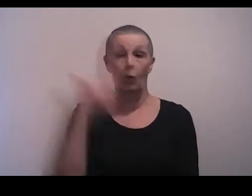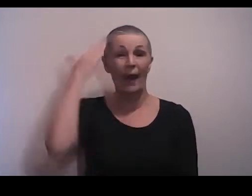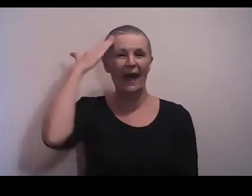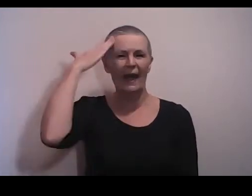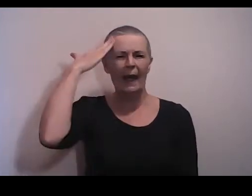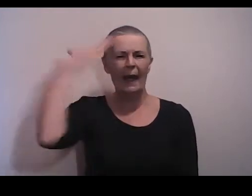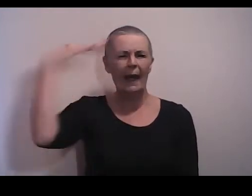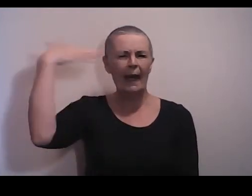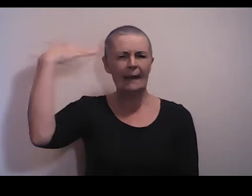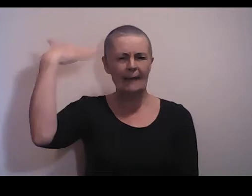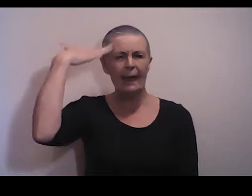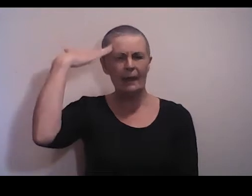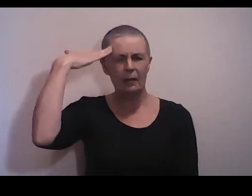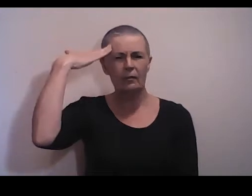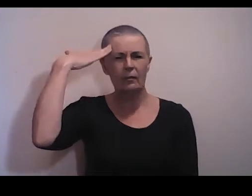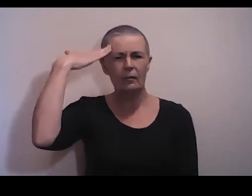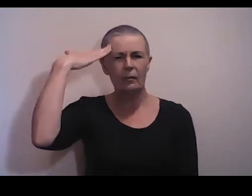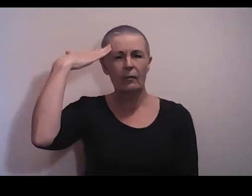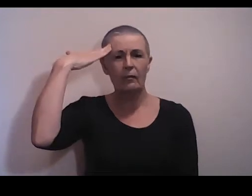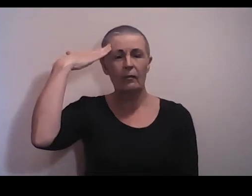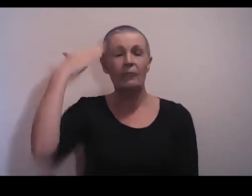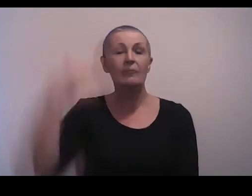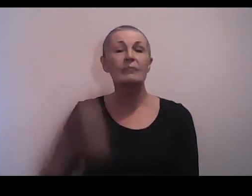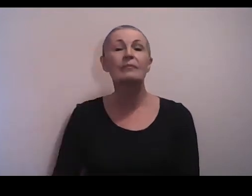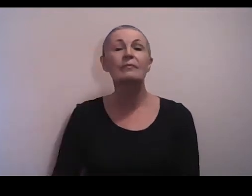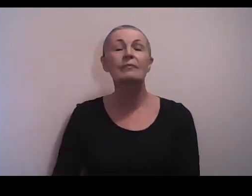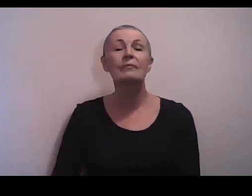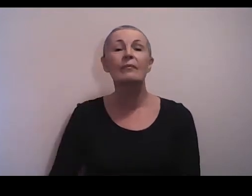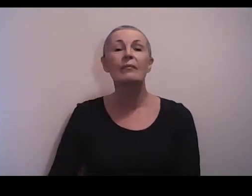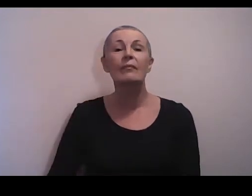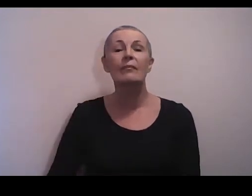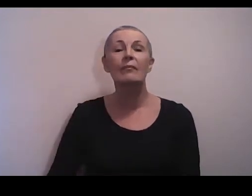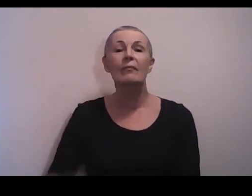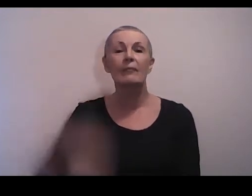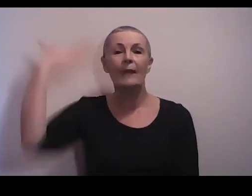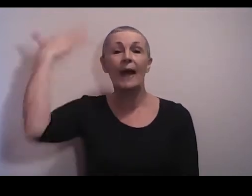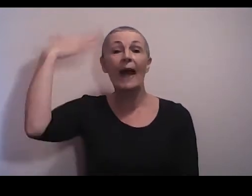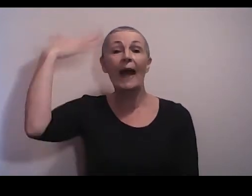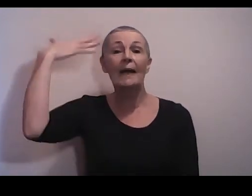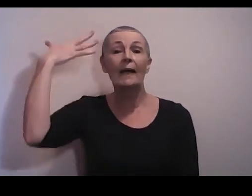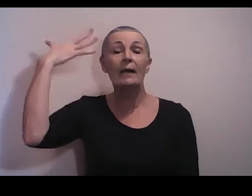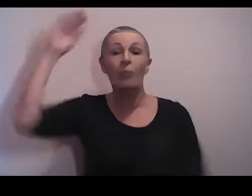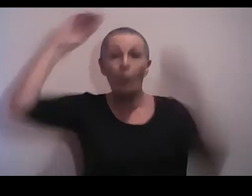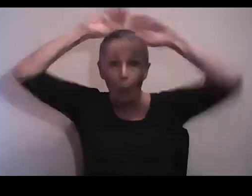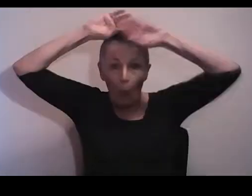because as your hands pass your head, you can imagine you're removing the headache.